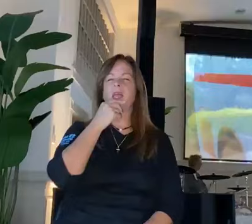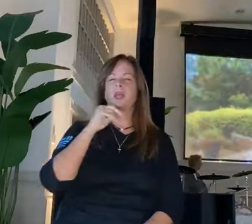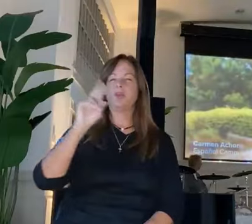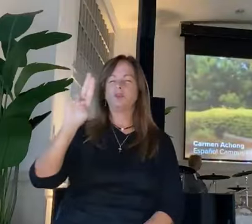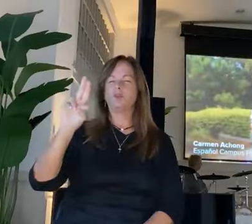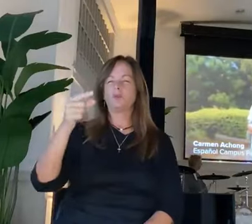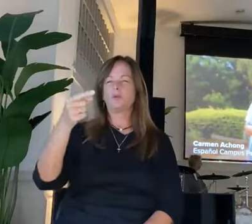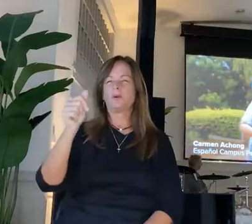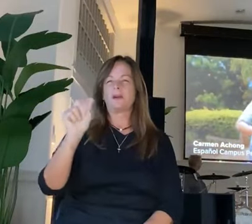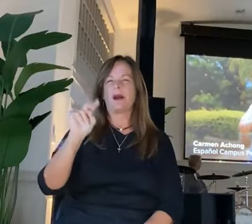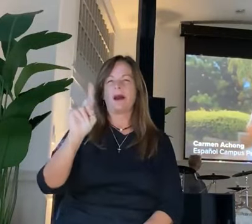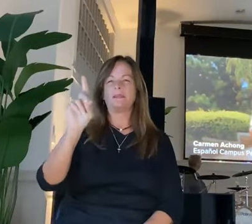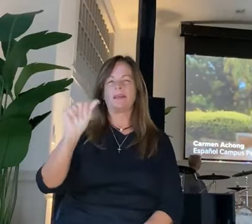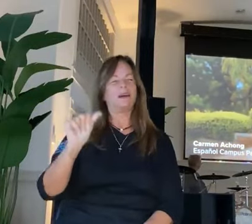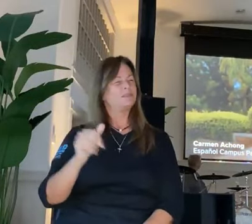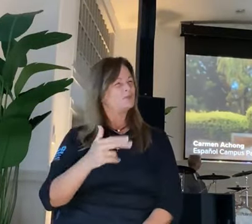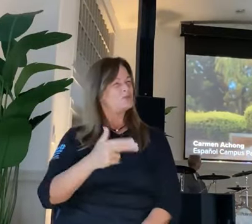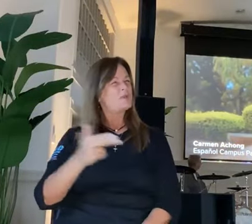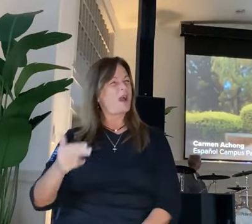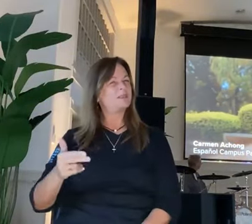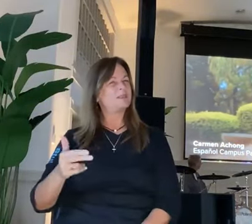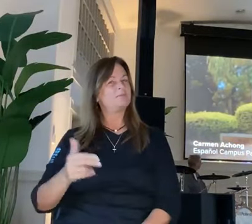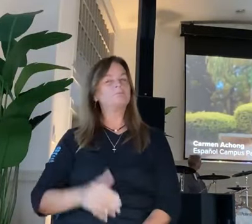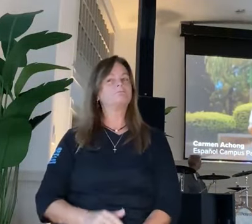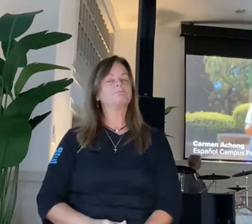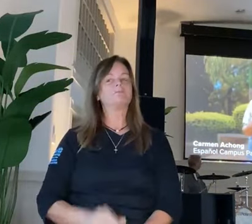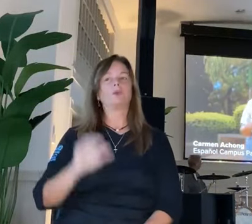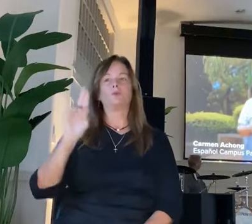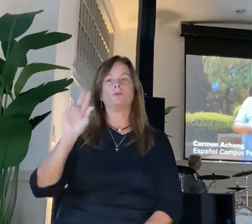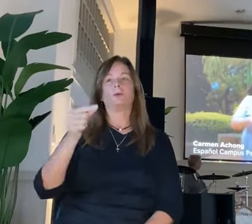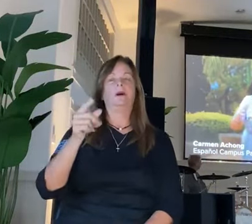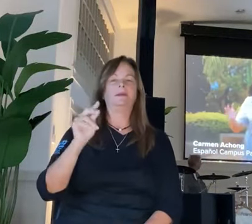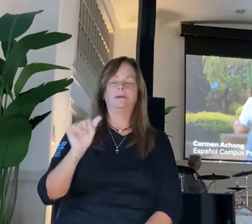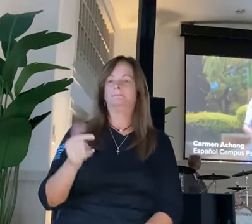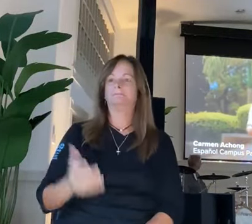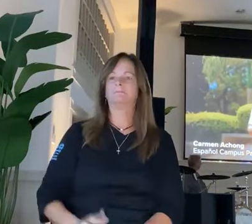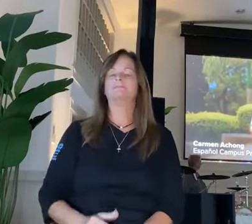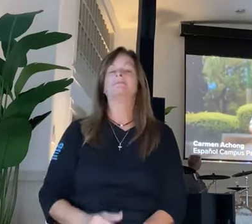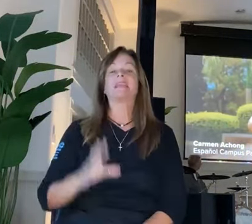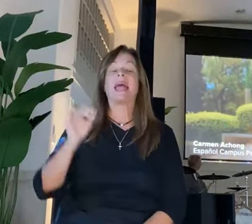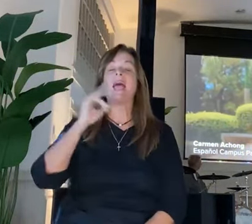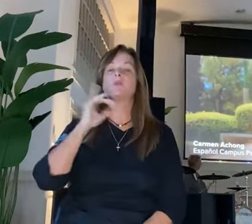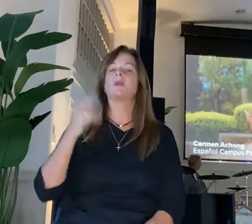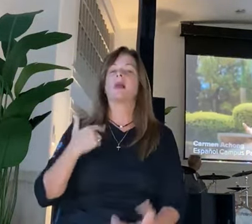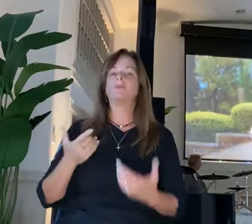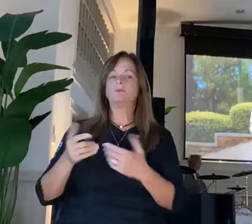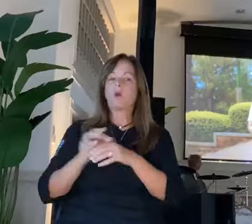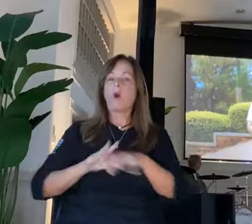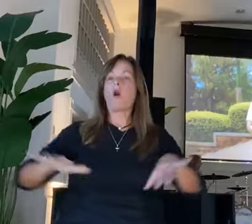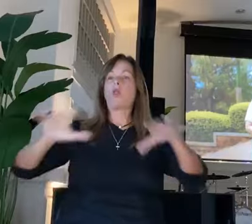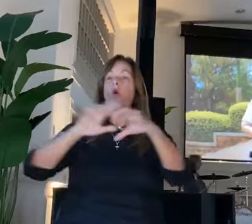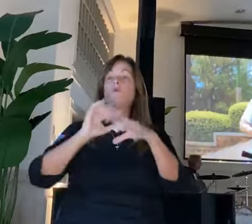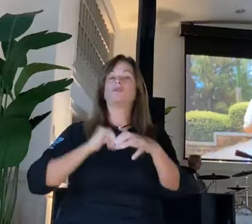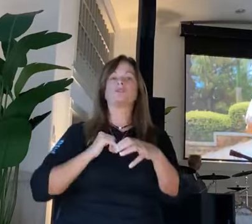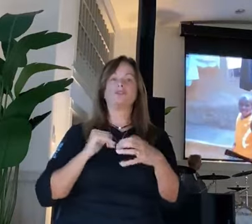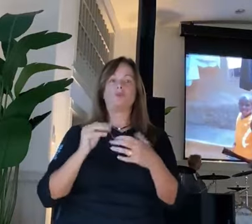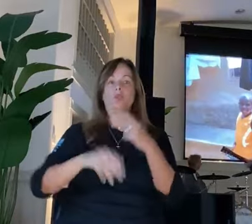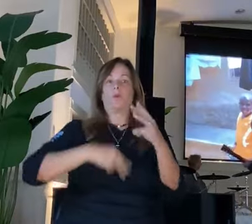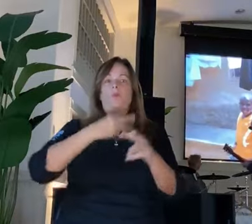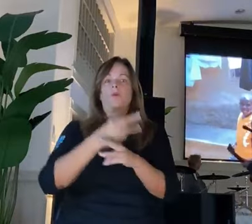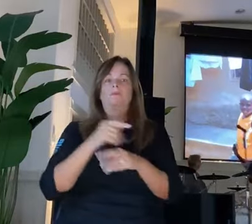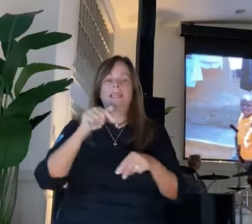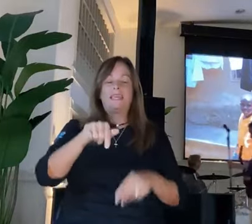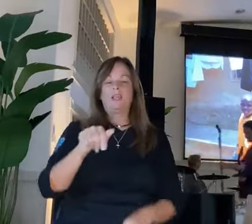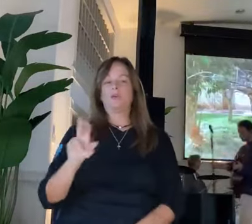shared about this new partnership where we take the heart of Get There First from our own neighborhoods into the nations of the world. See, here